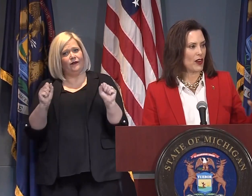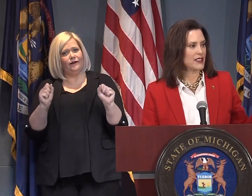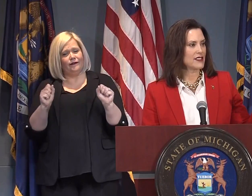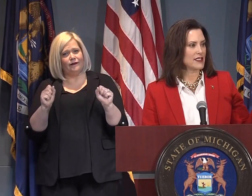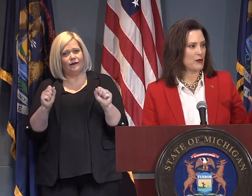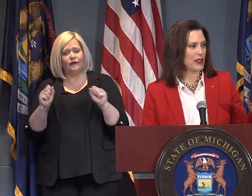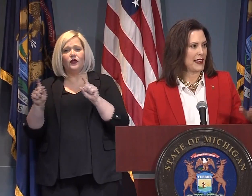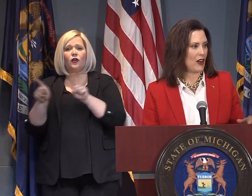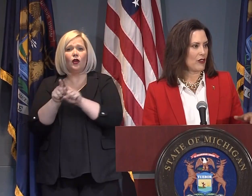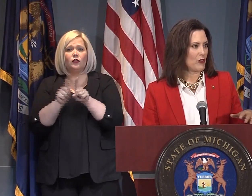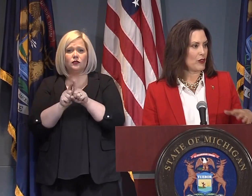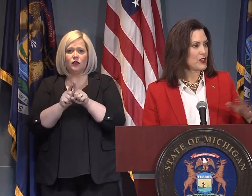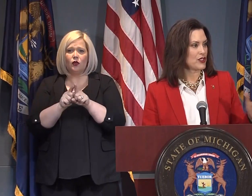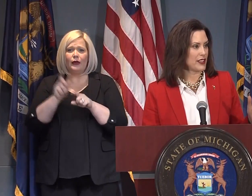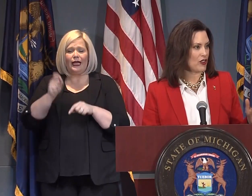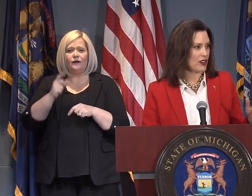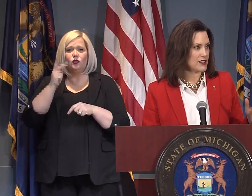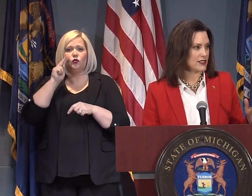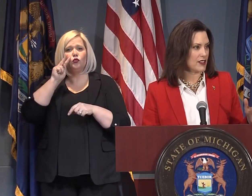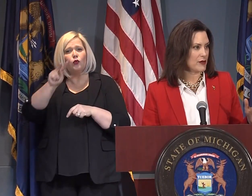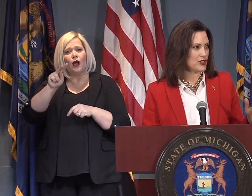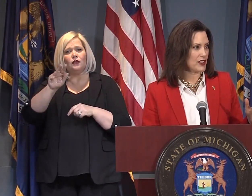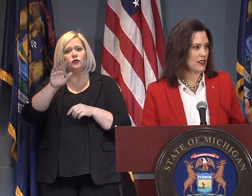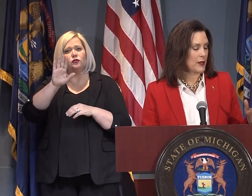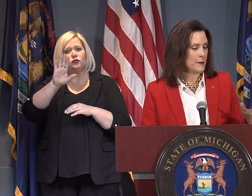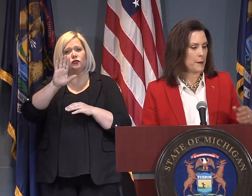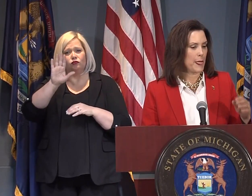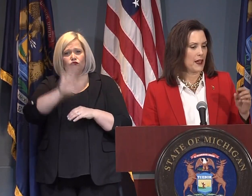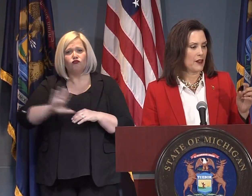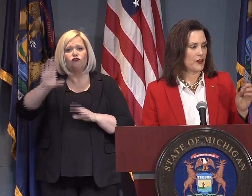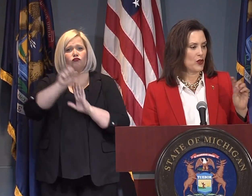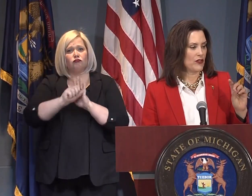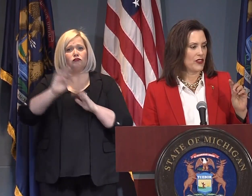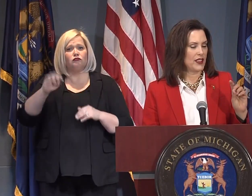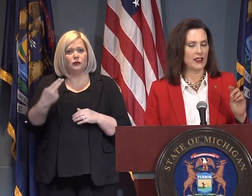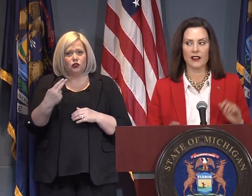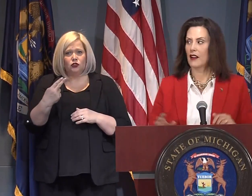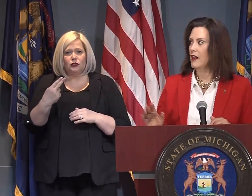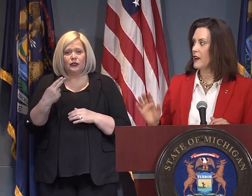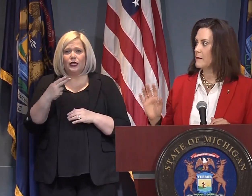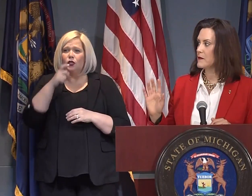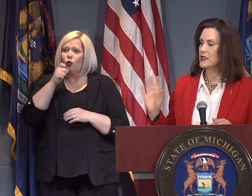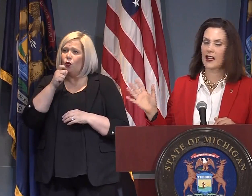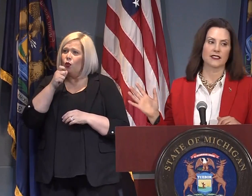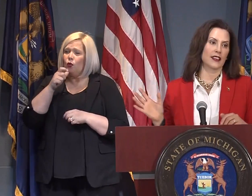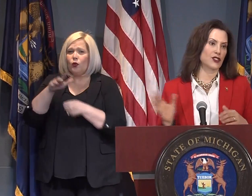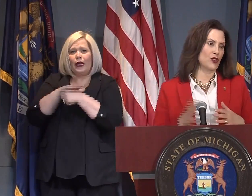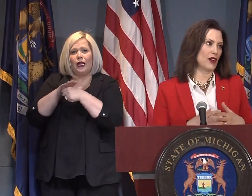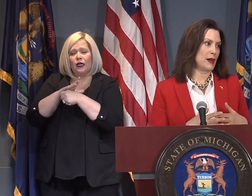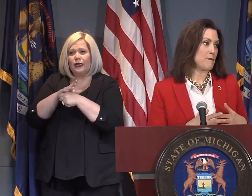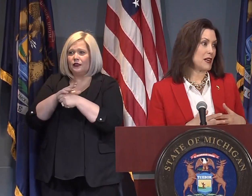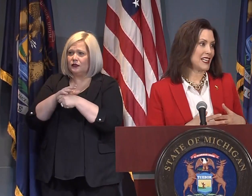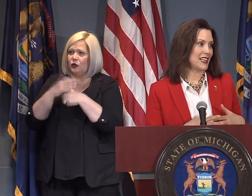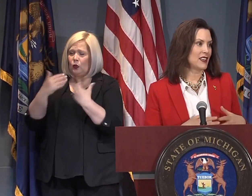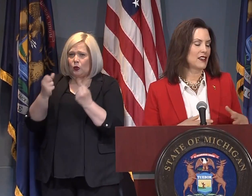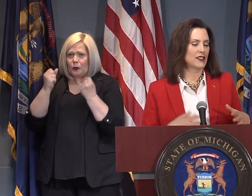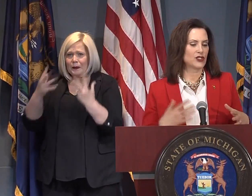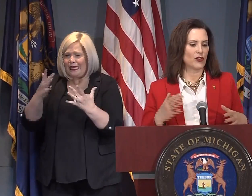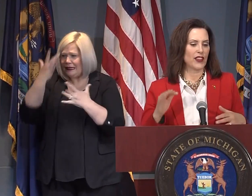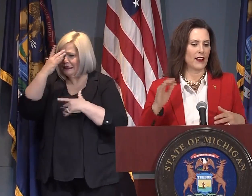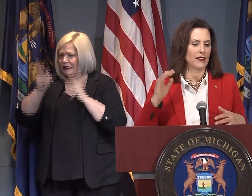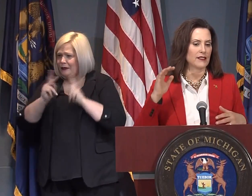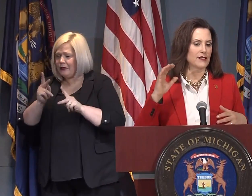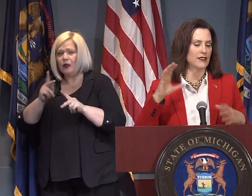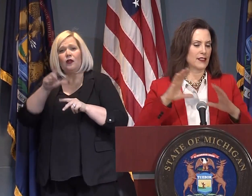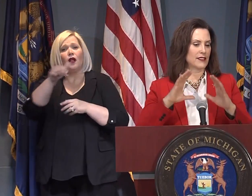watching trends as they play out regionally across the state of Michigan. A few of the slides that I showed on Monday